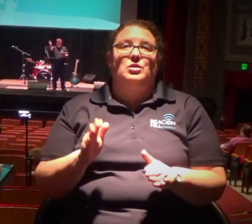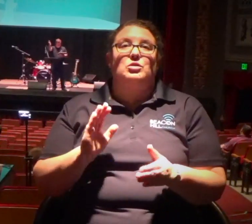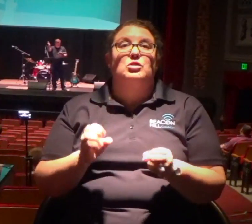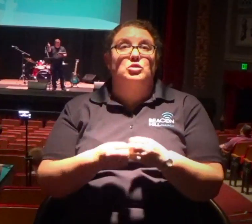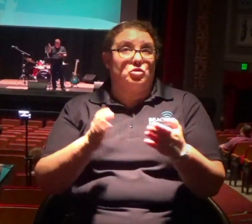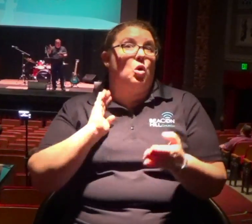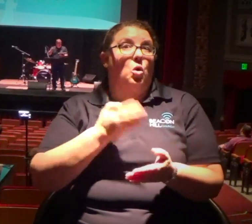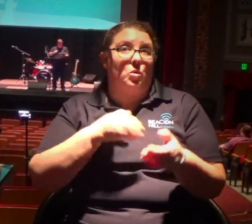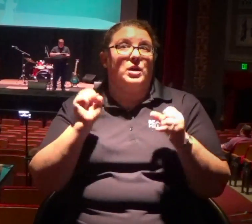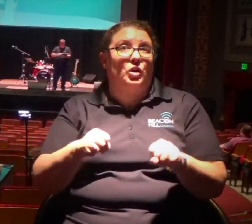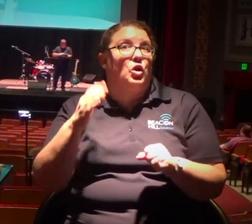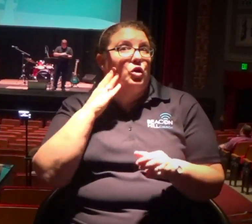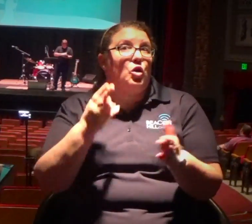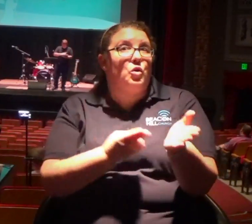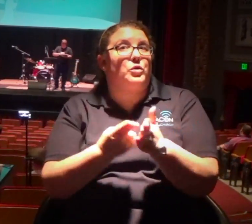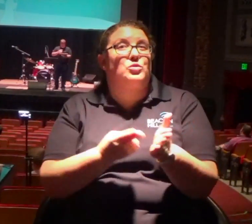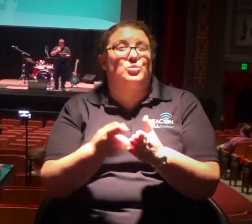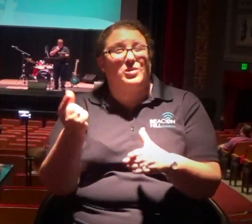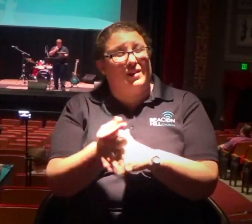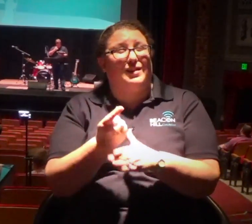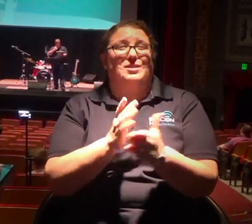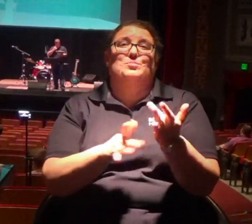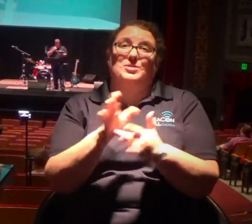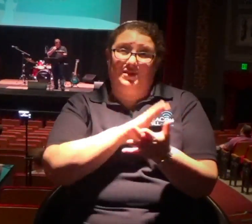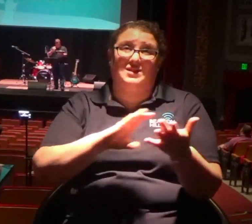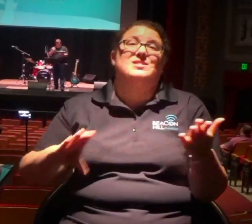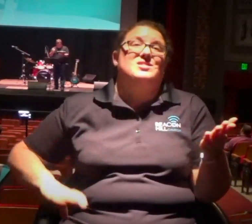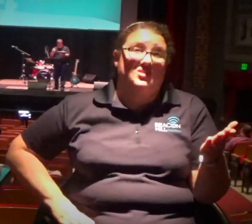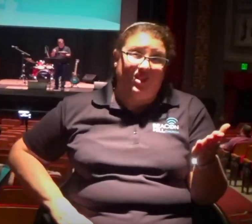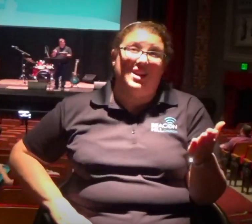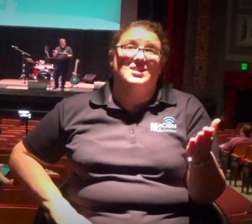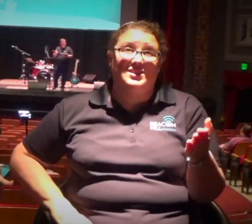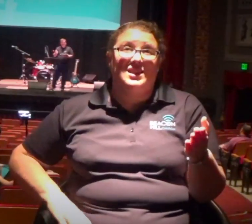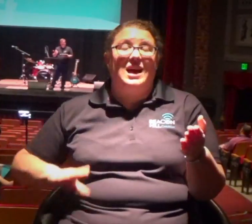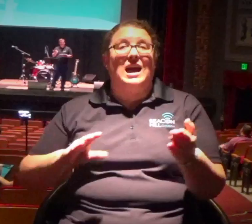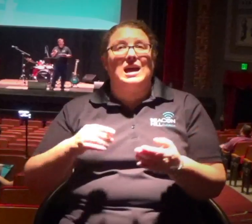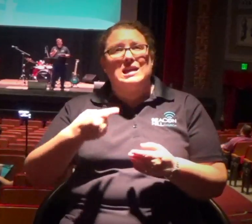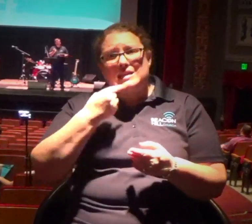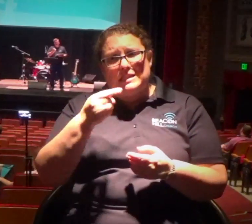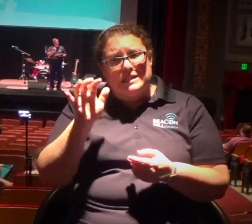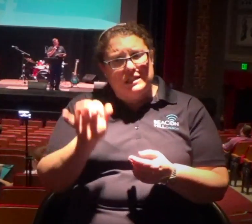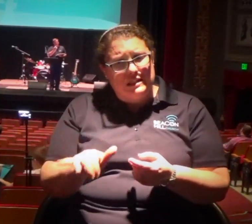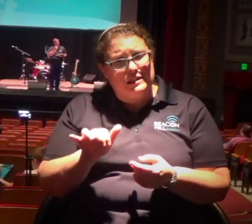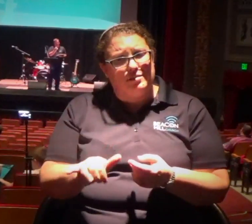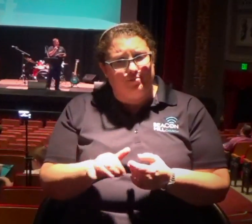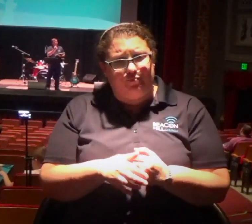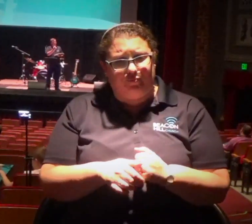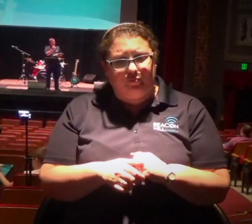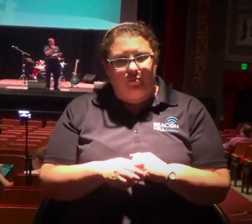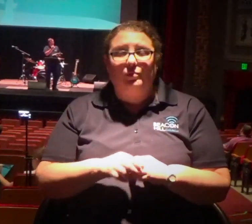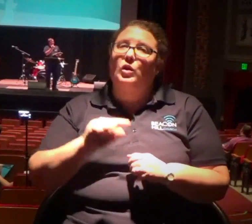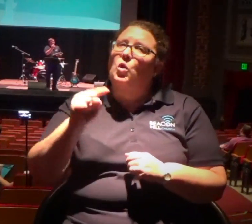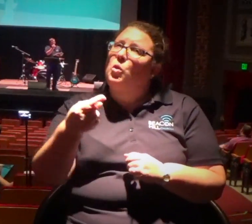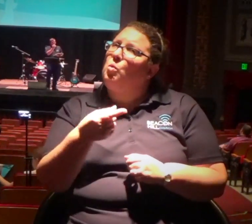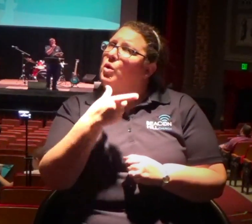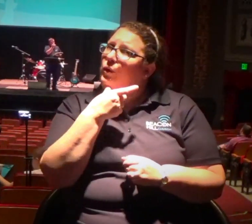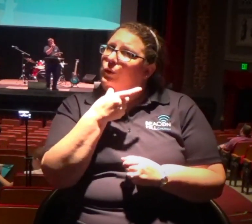the truth of the gospel of Jesus Christ. And he says this, the one who would give